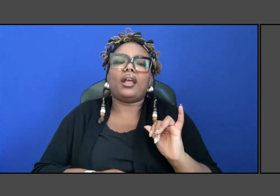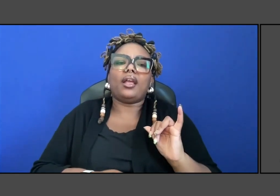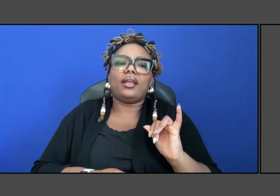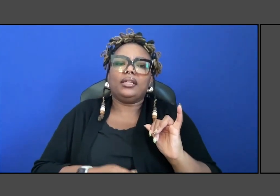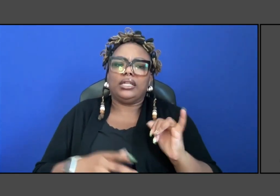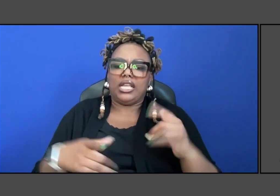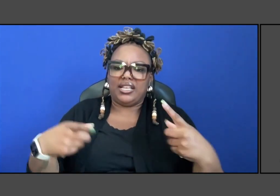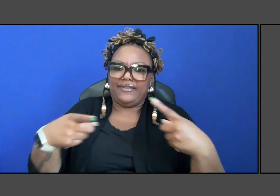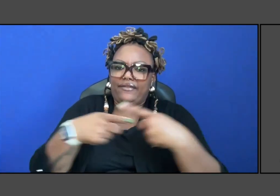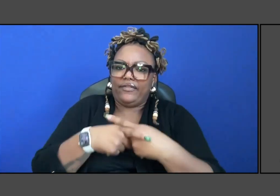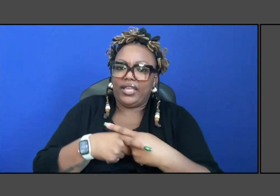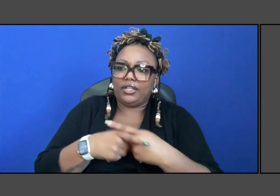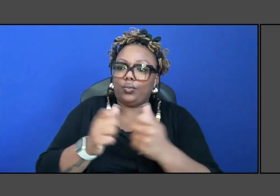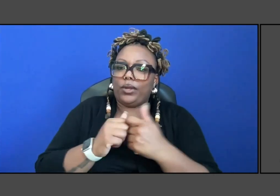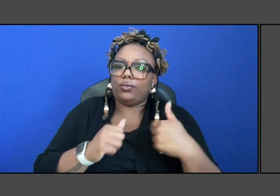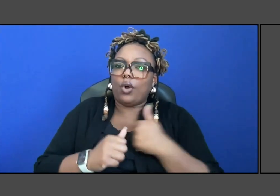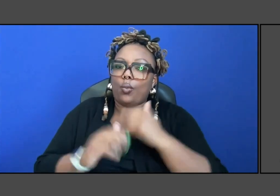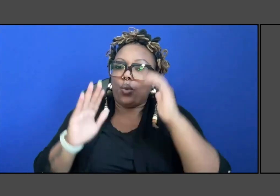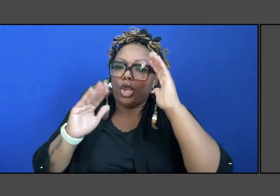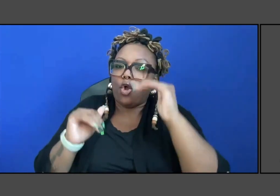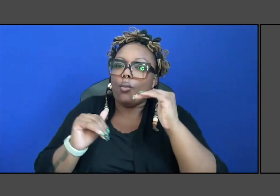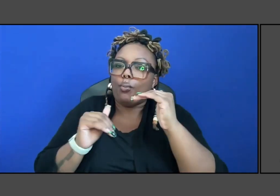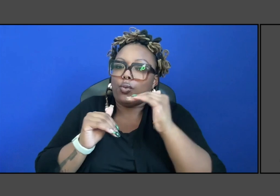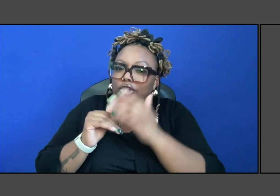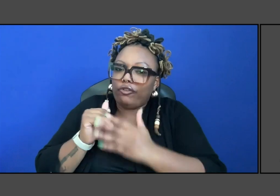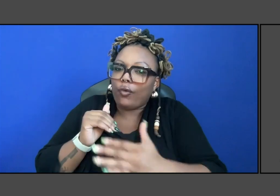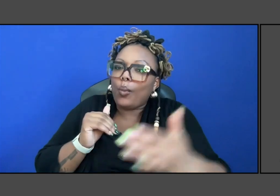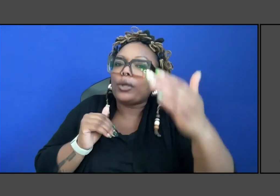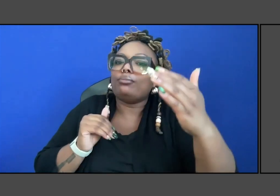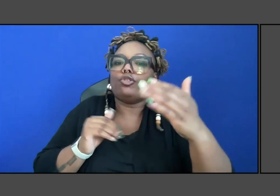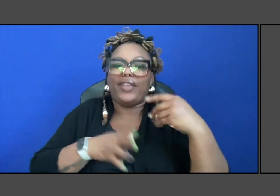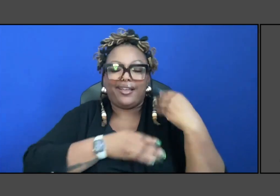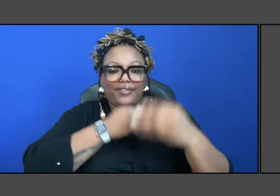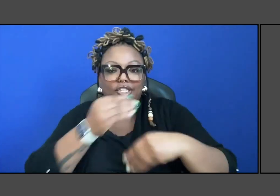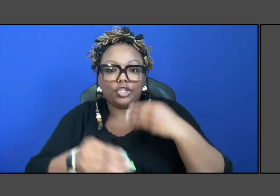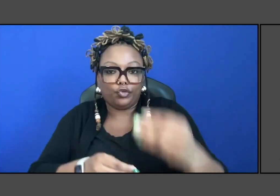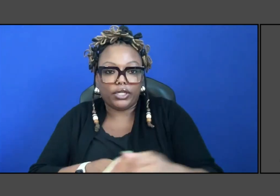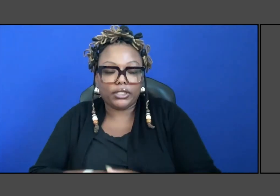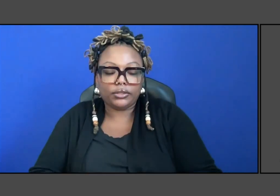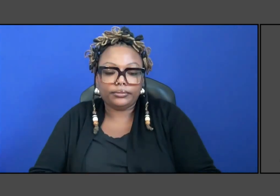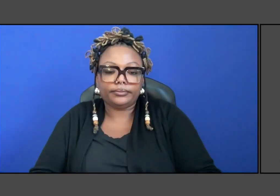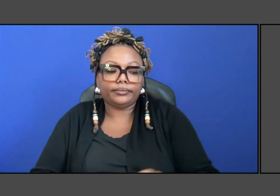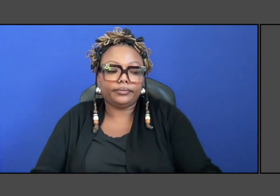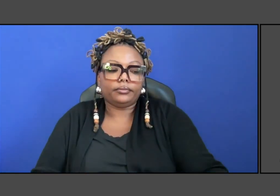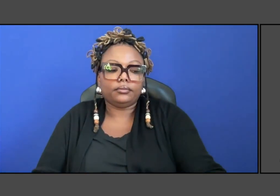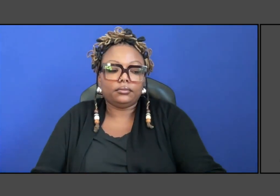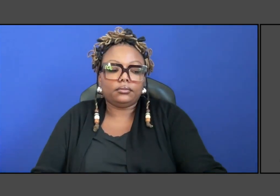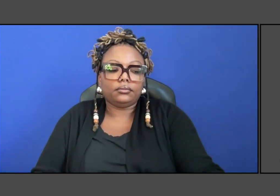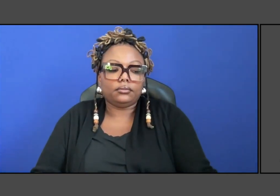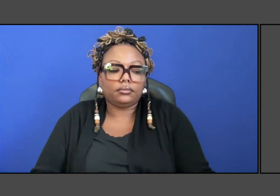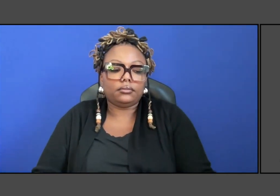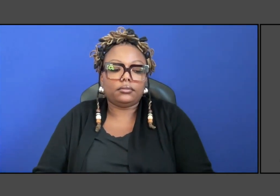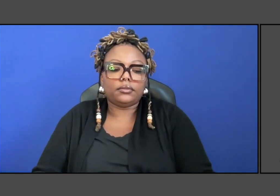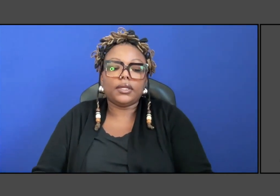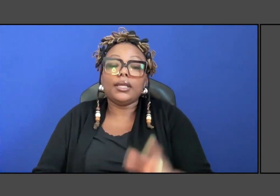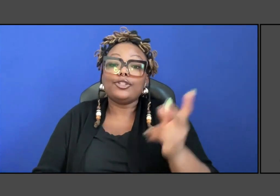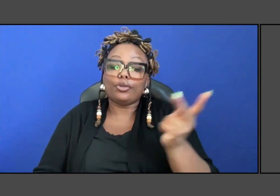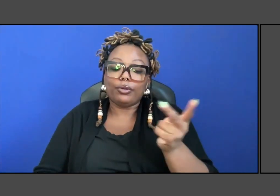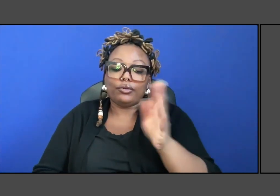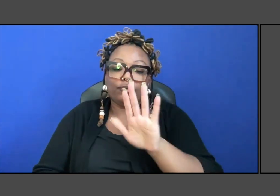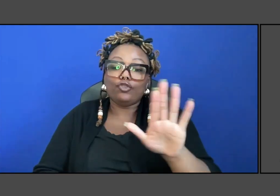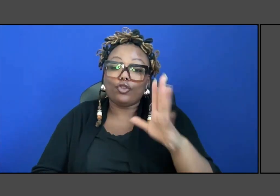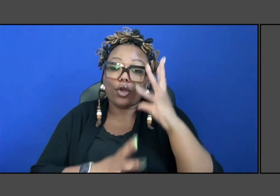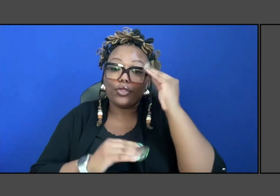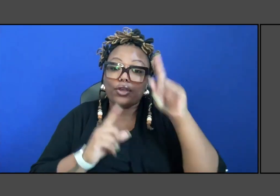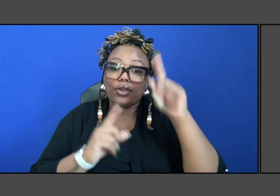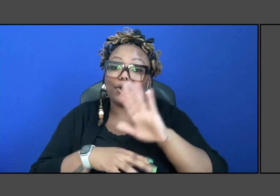what we might have hoped was the forward movement of a generation. So just both of your thoughts about your